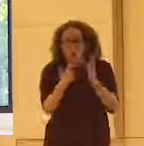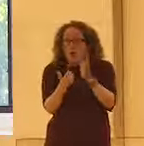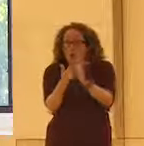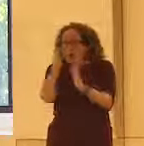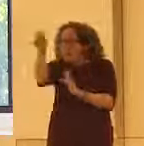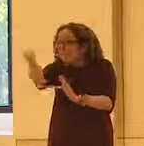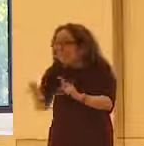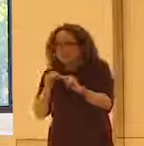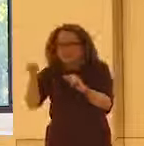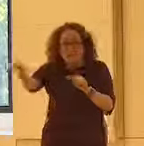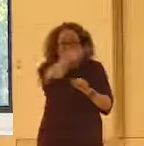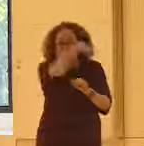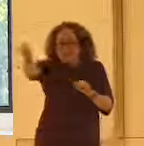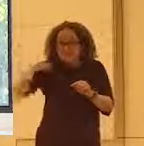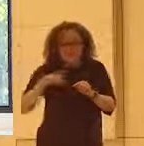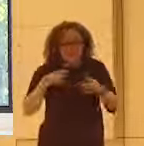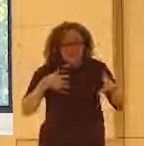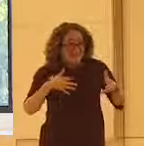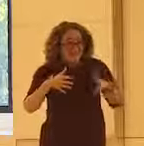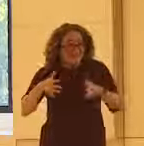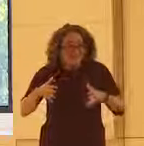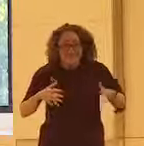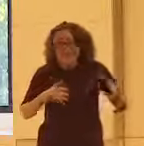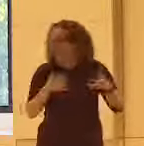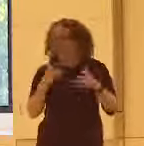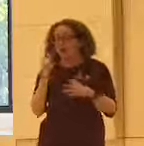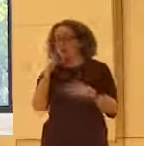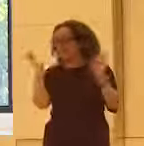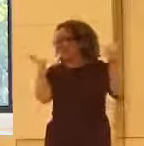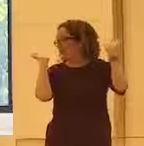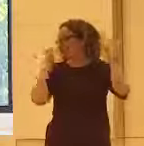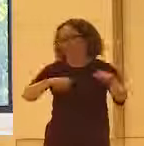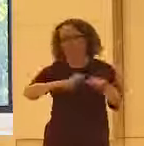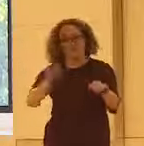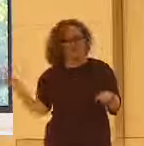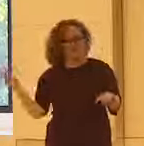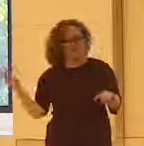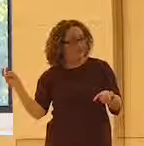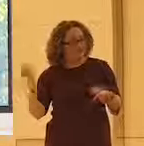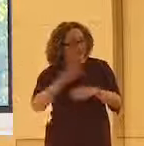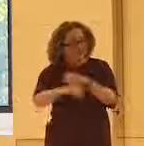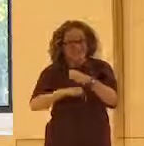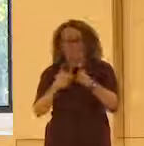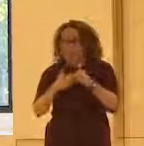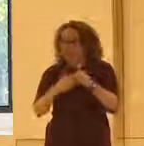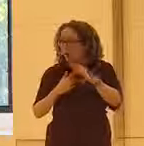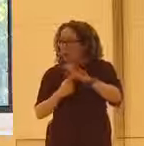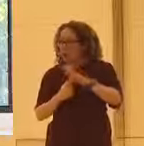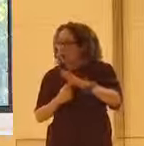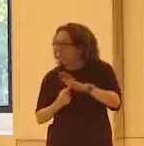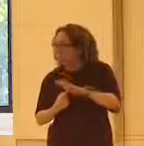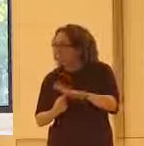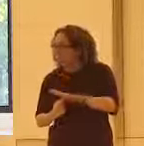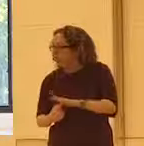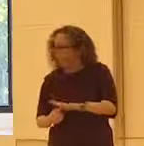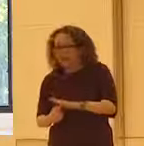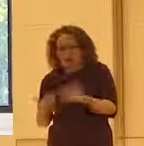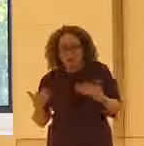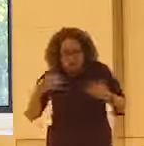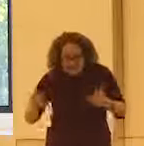or anxiety to another person in the room as a three-way conversation. Most people give up and then the